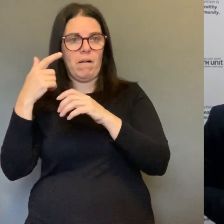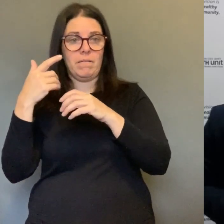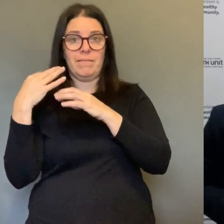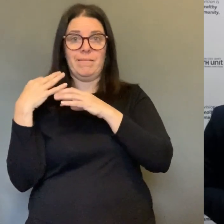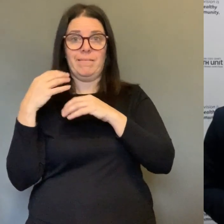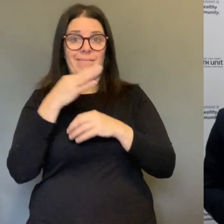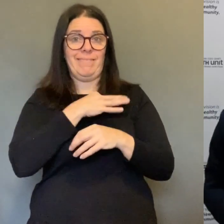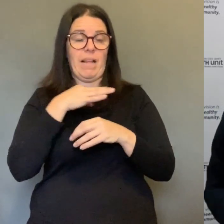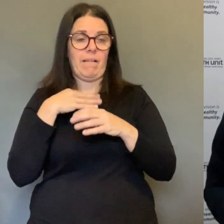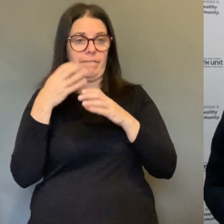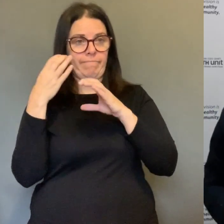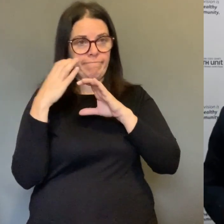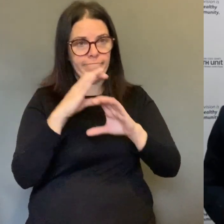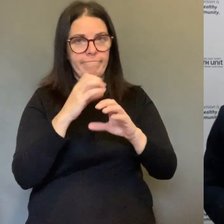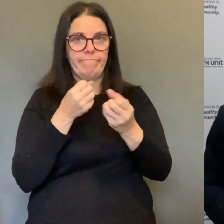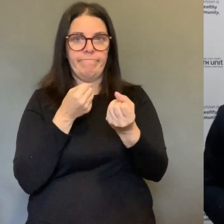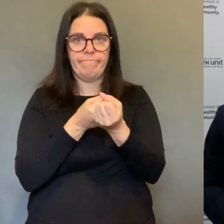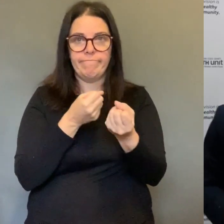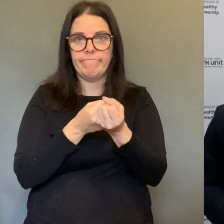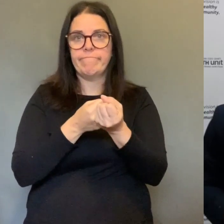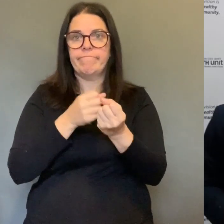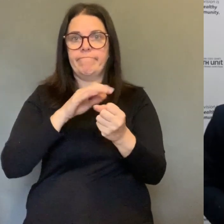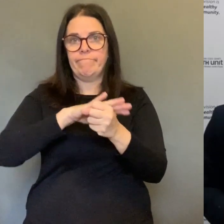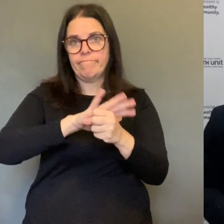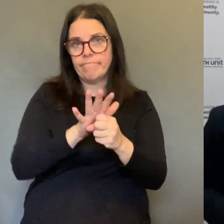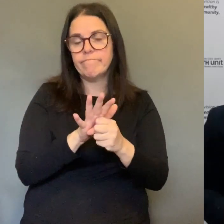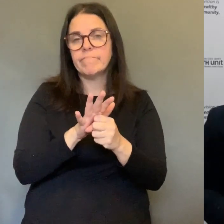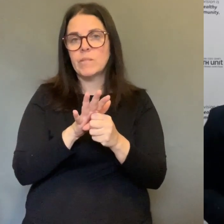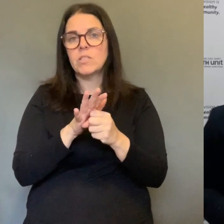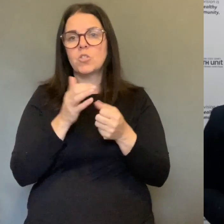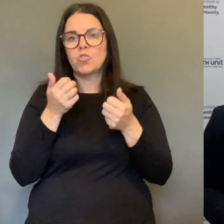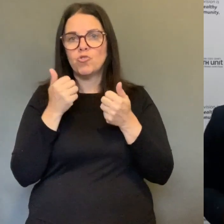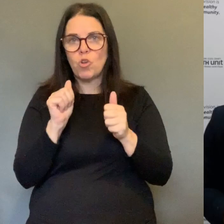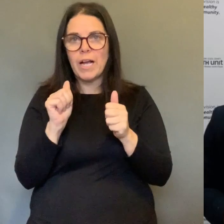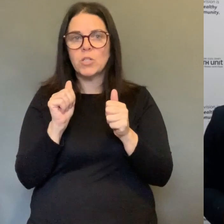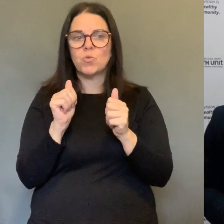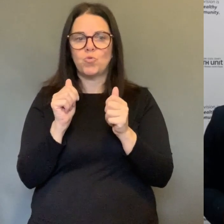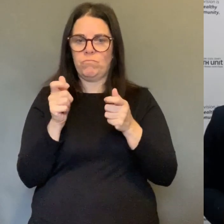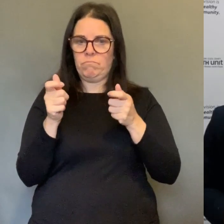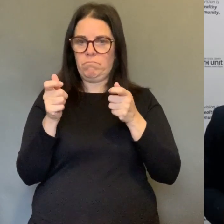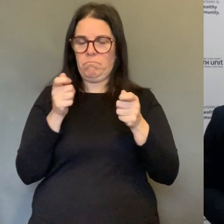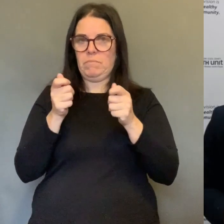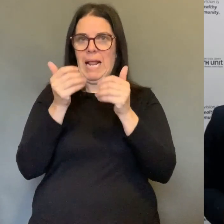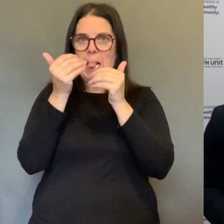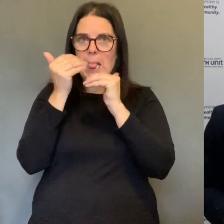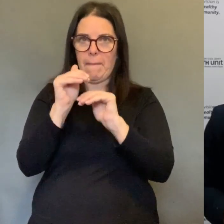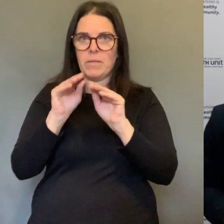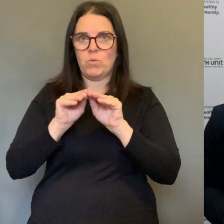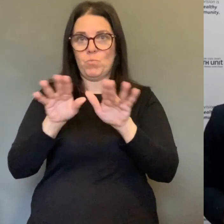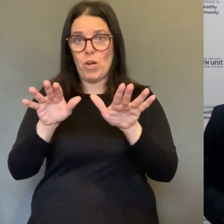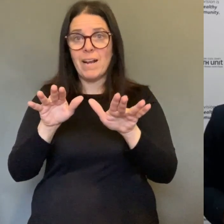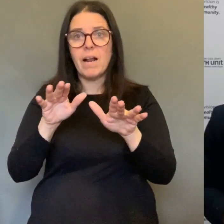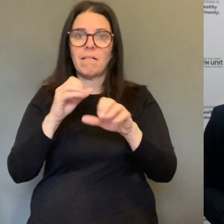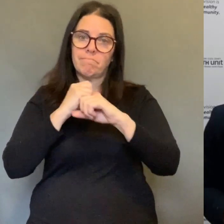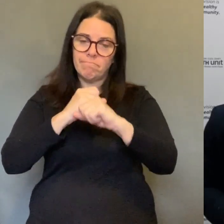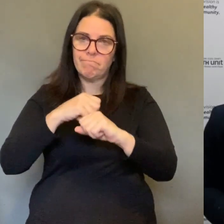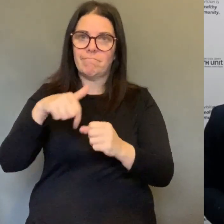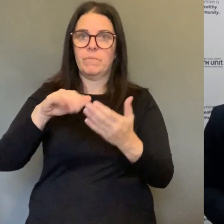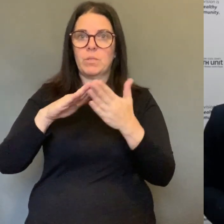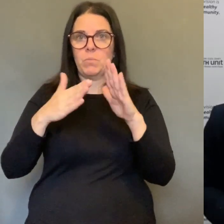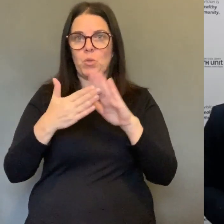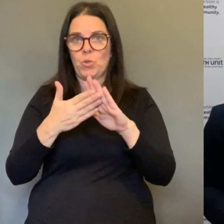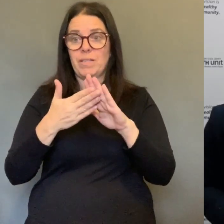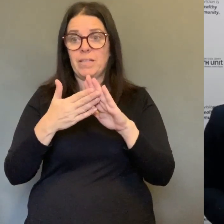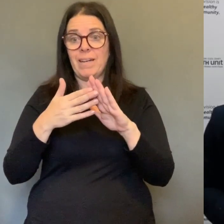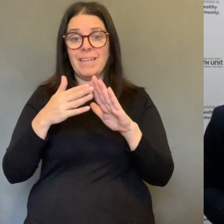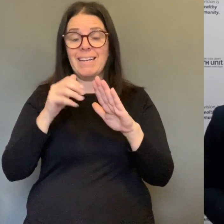issues. So not having to reach out to people who tested negative for that notification frees up time to do a lot of work that would have